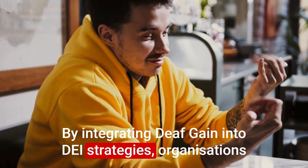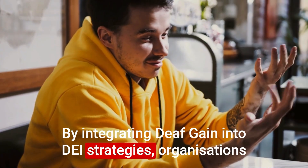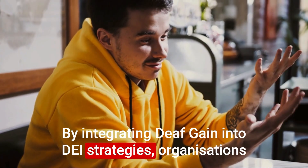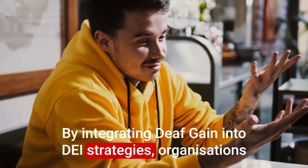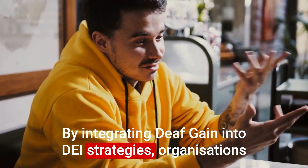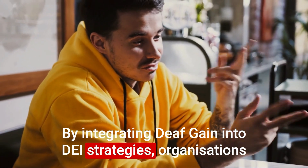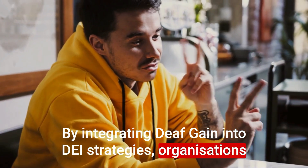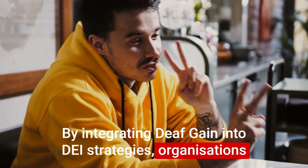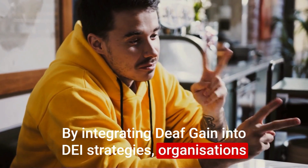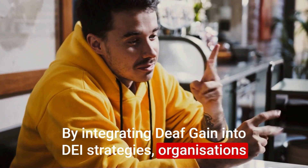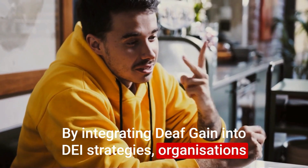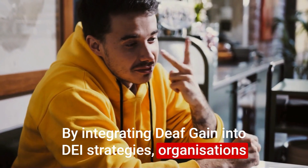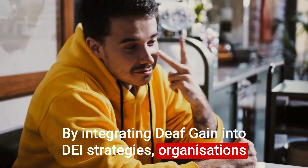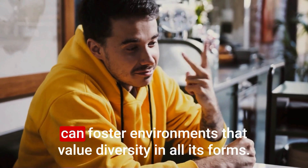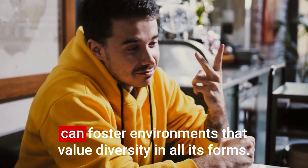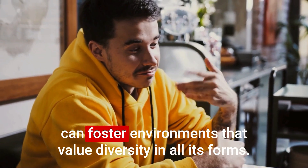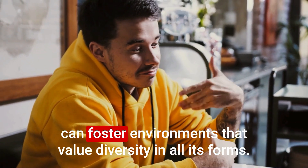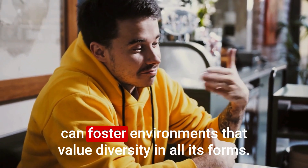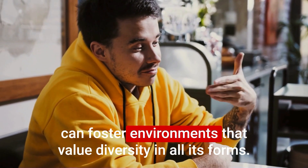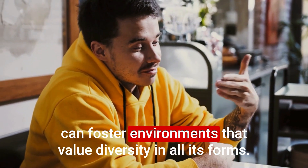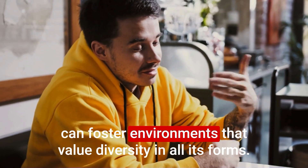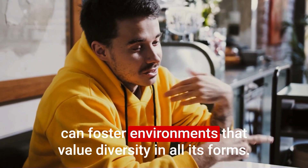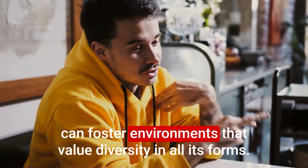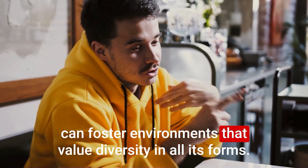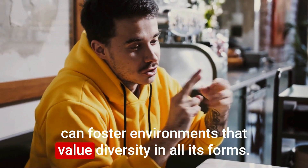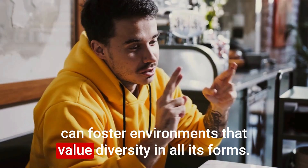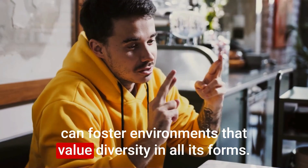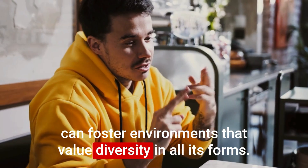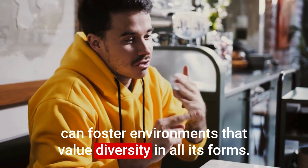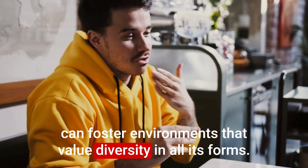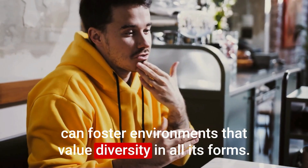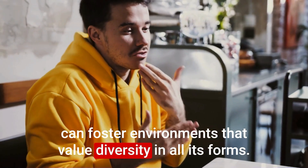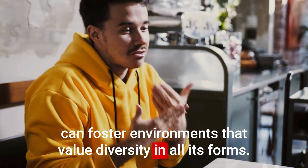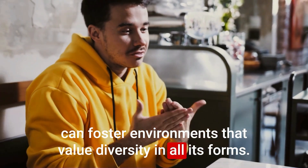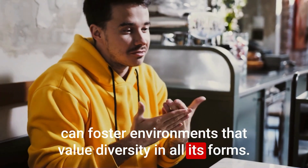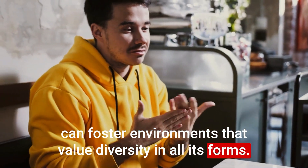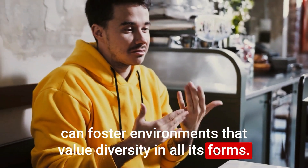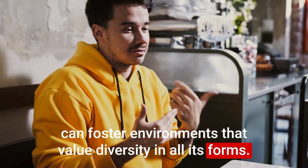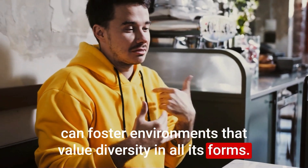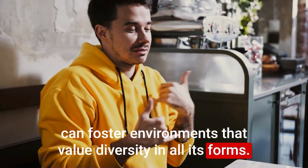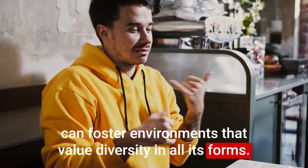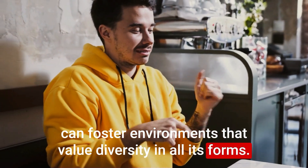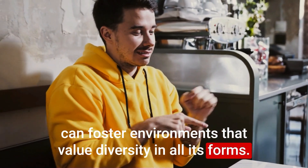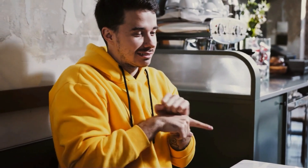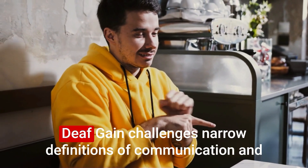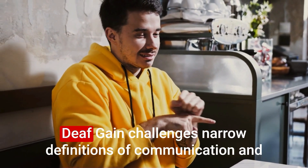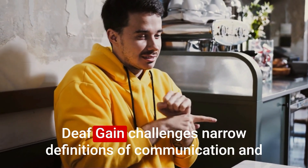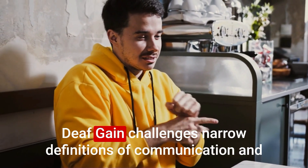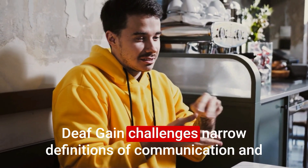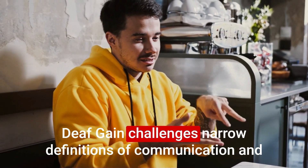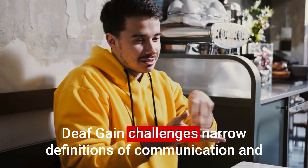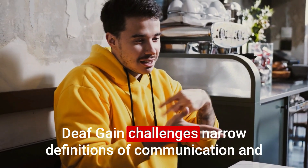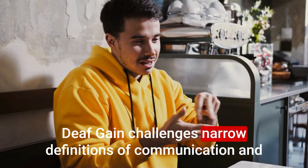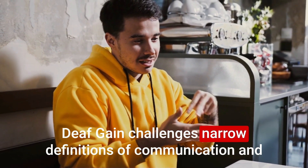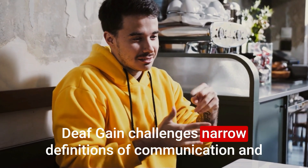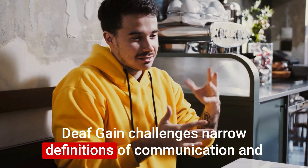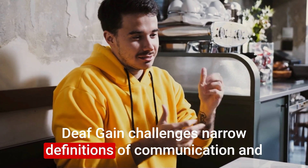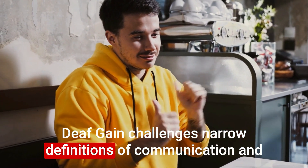strategies, organizations can foster environments that value diversity in all its forms. Deaf gain challenges narrow definitions